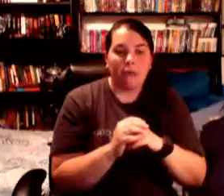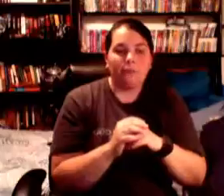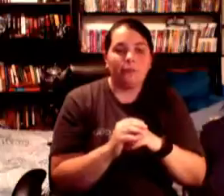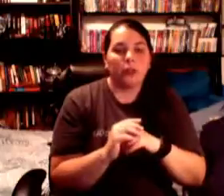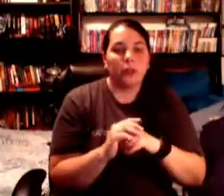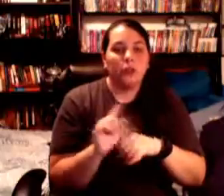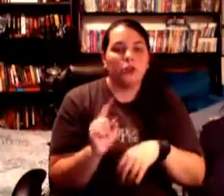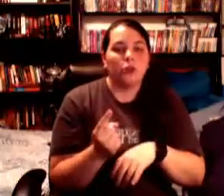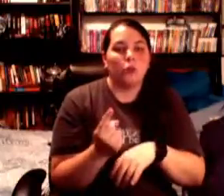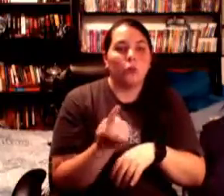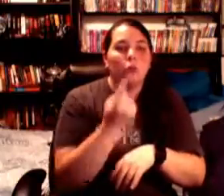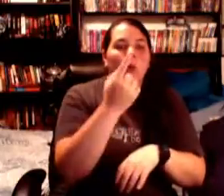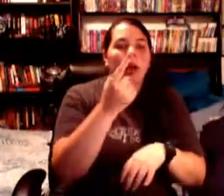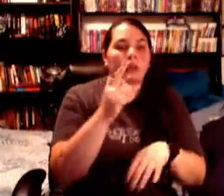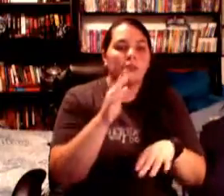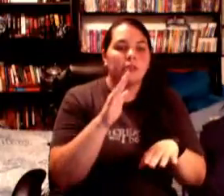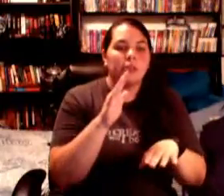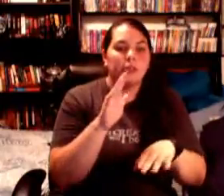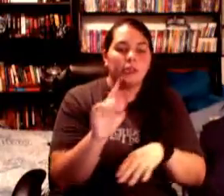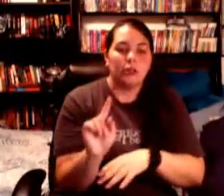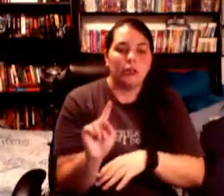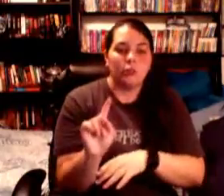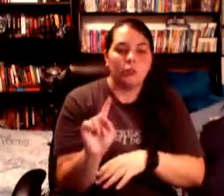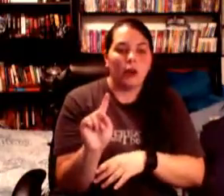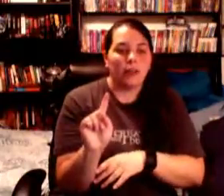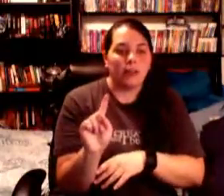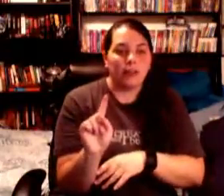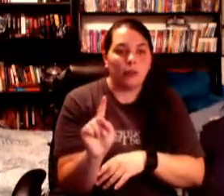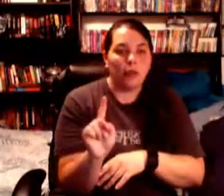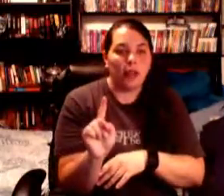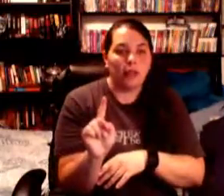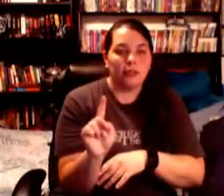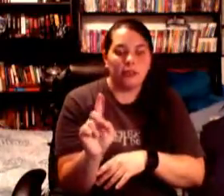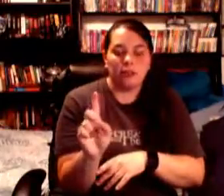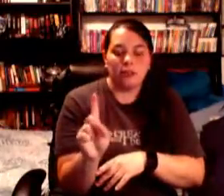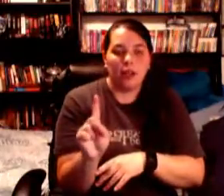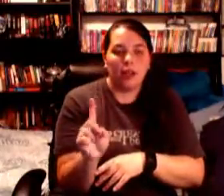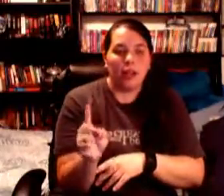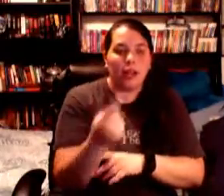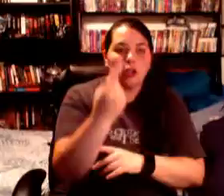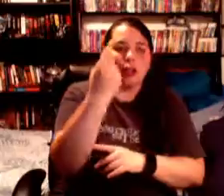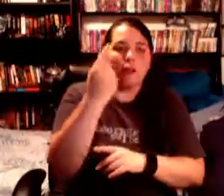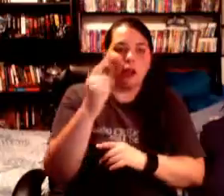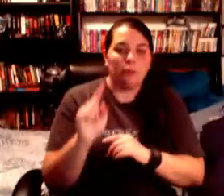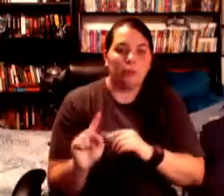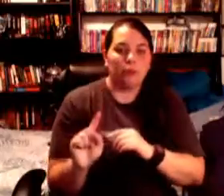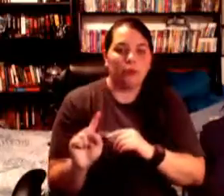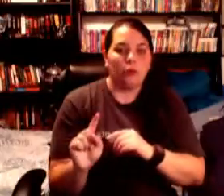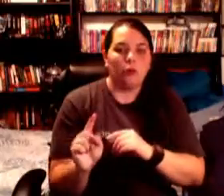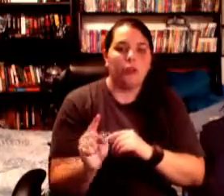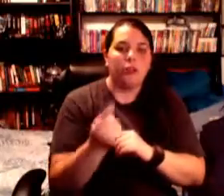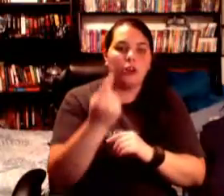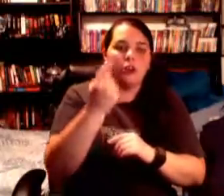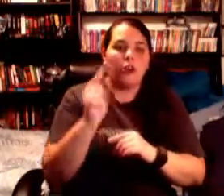gathered. So once is one, sign one hand, and you're going to come up. Turn it